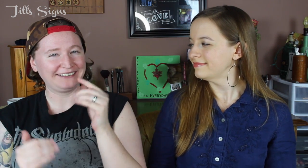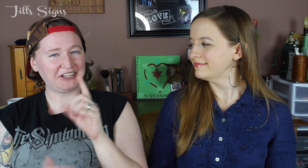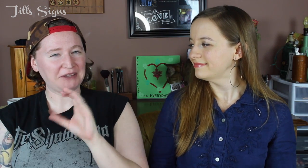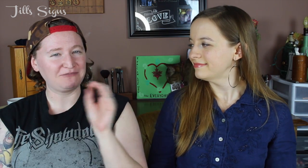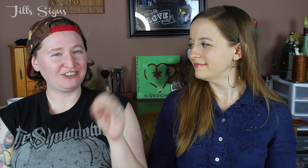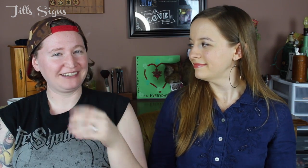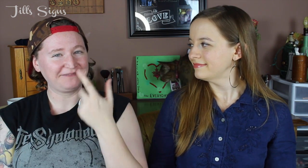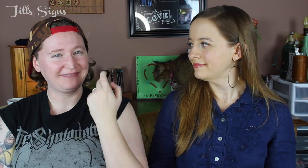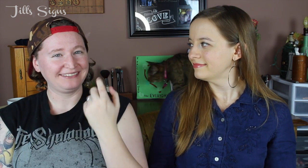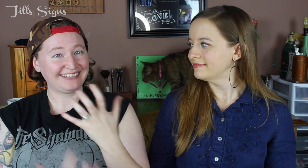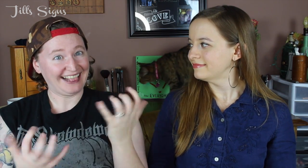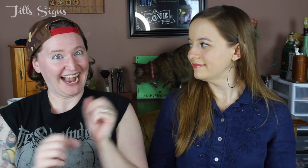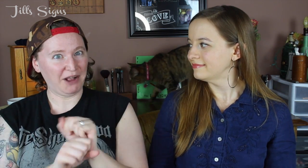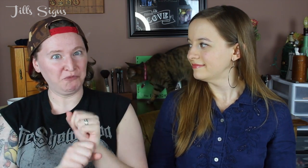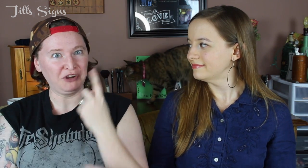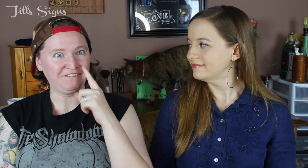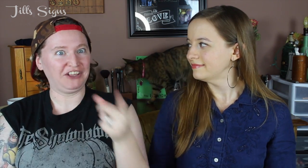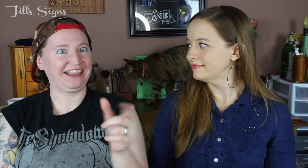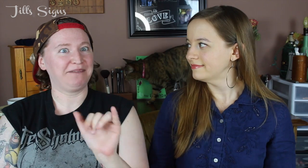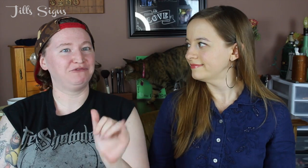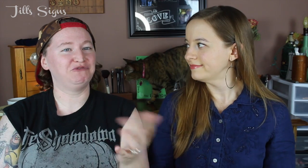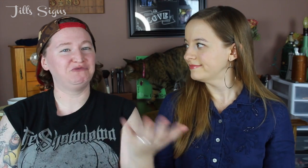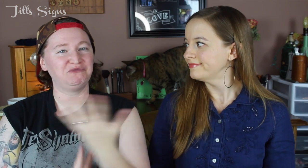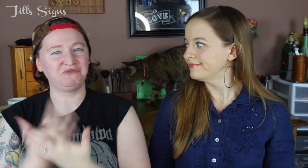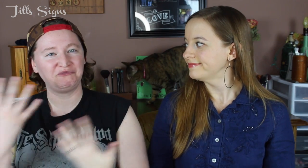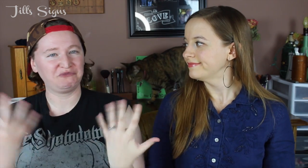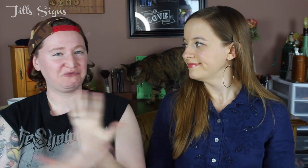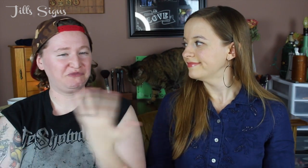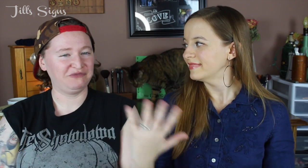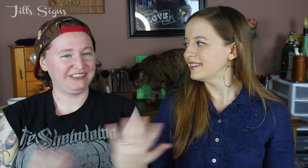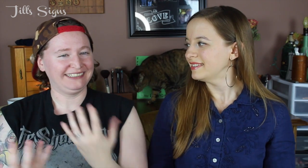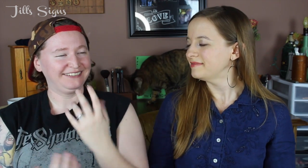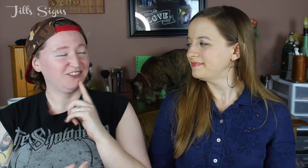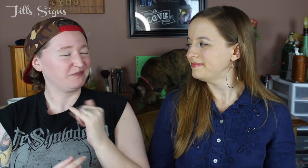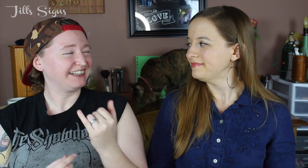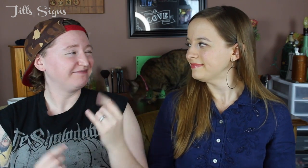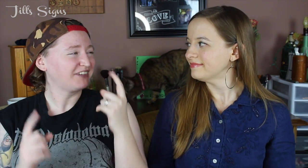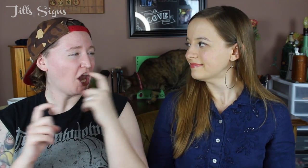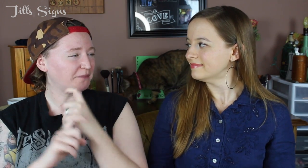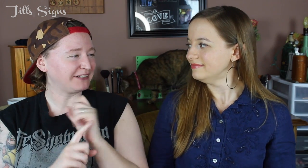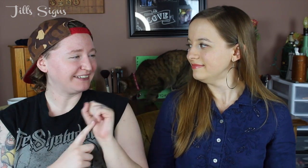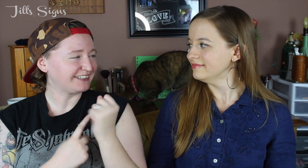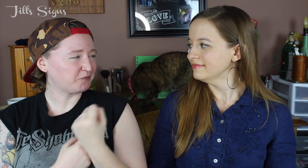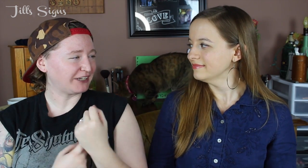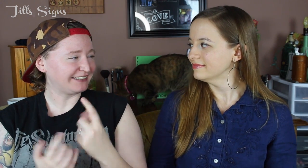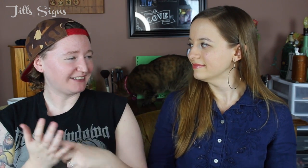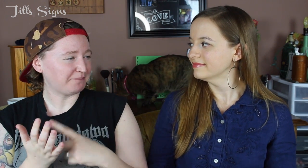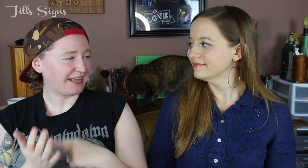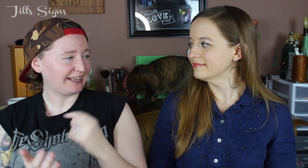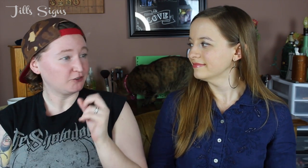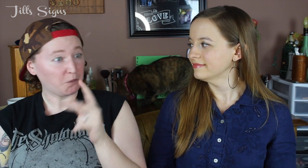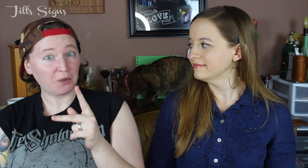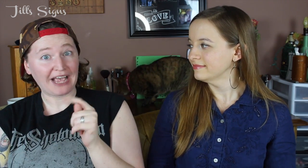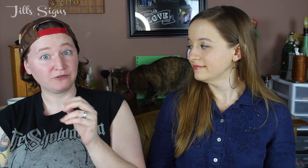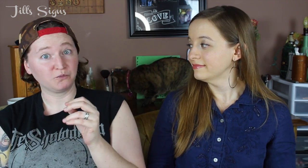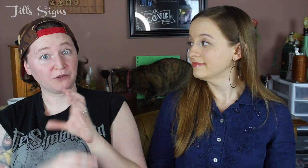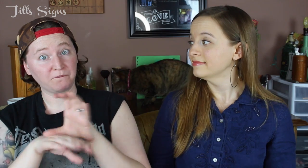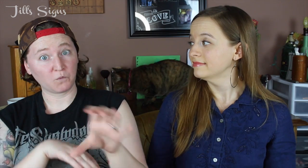really expect 100% of the time because it is a lot of work for them as well. So, it's really a complicated situation,